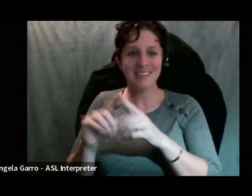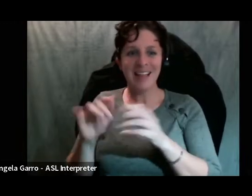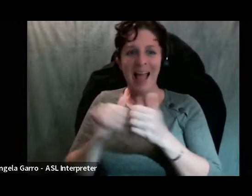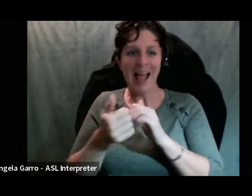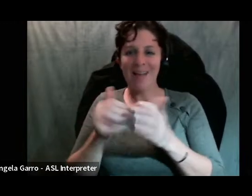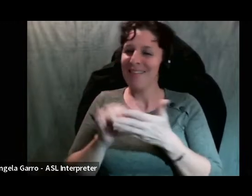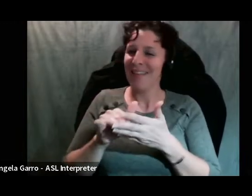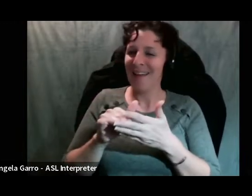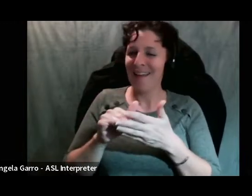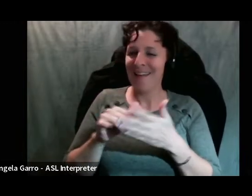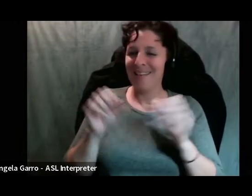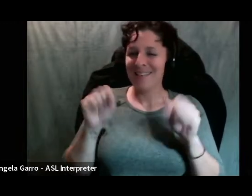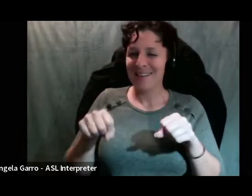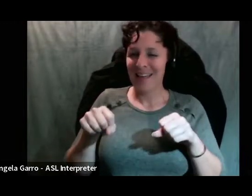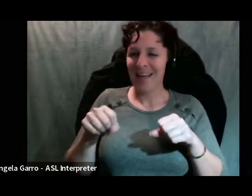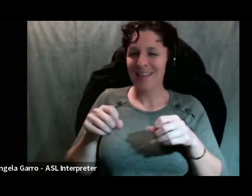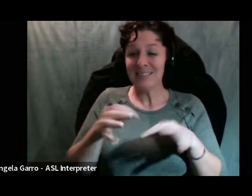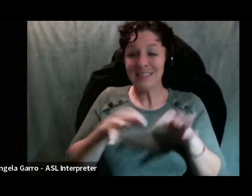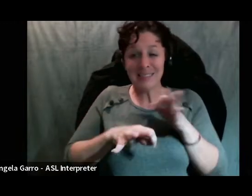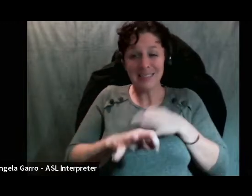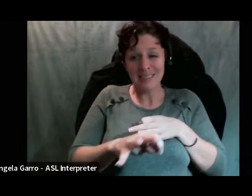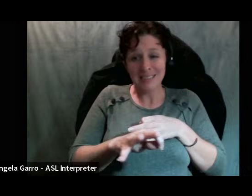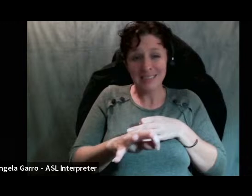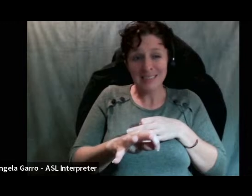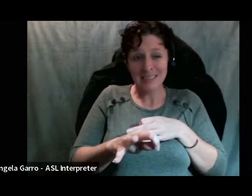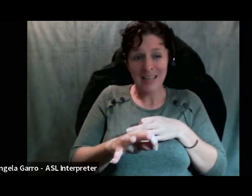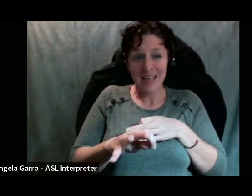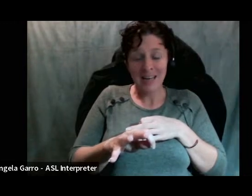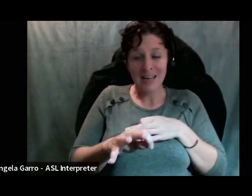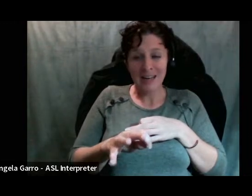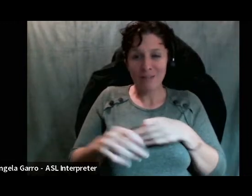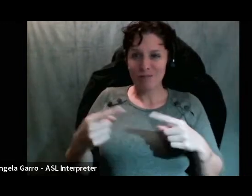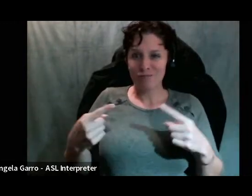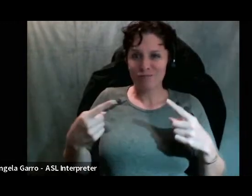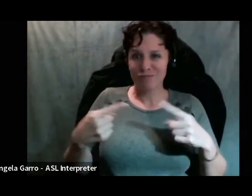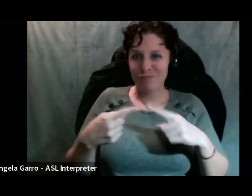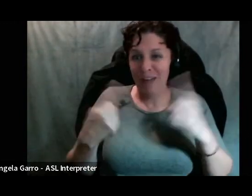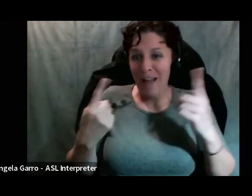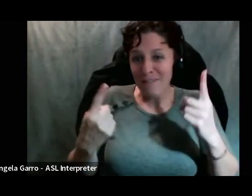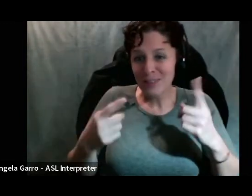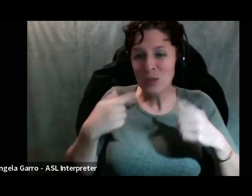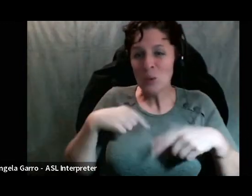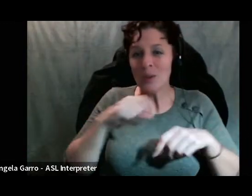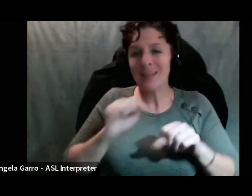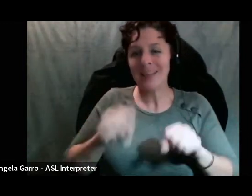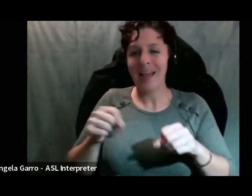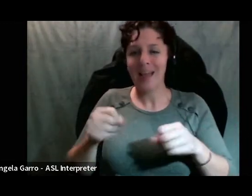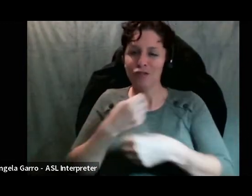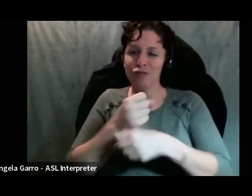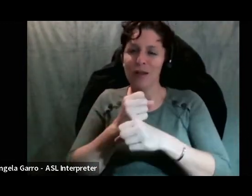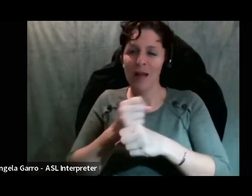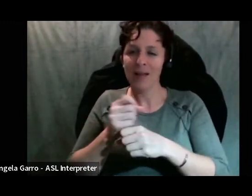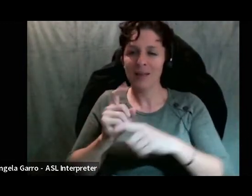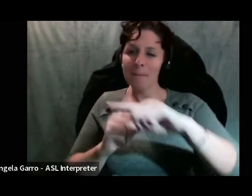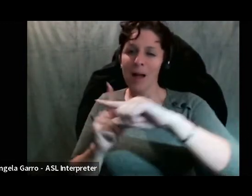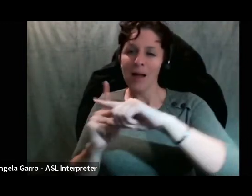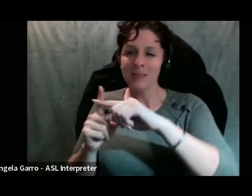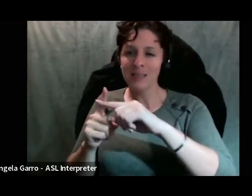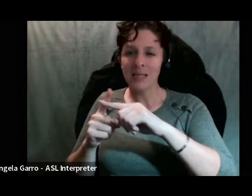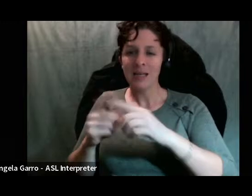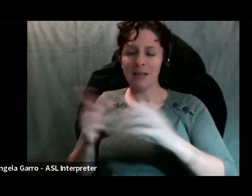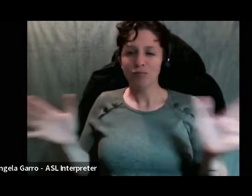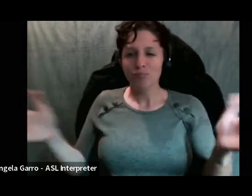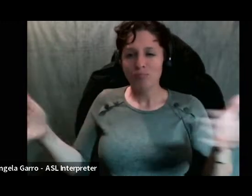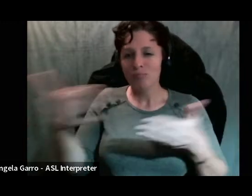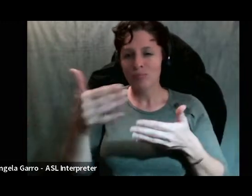can, instead of implementing rivalries, we could create positivity and bring schools together. So